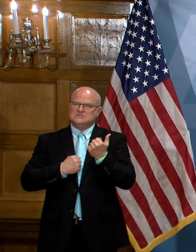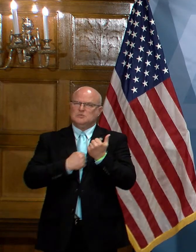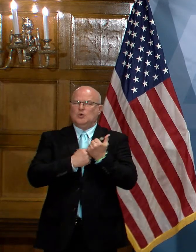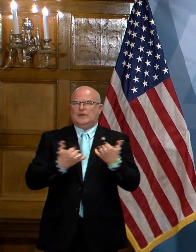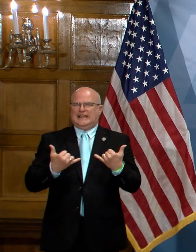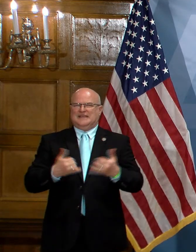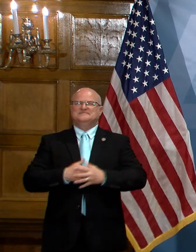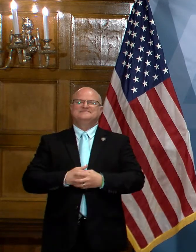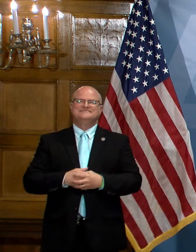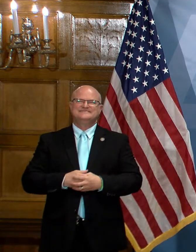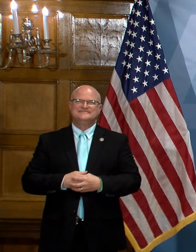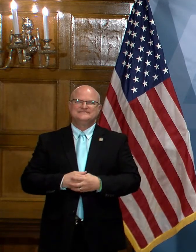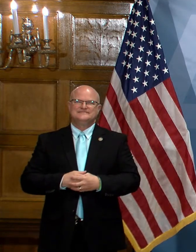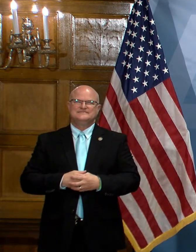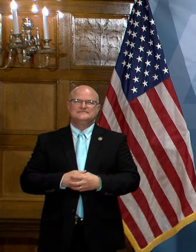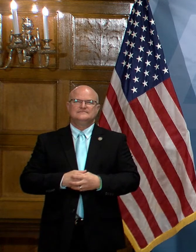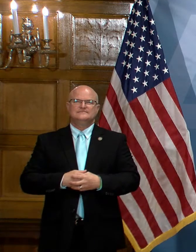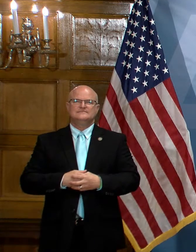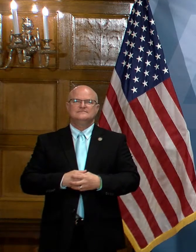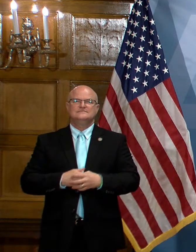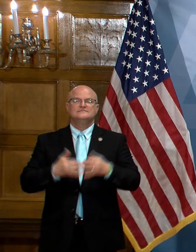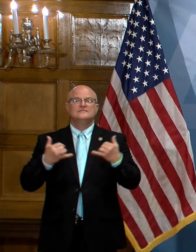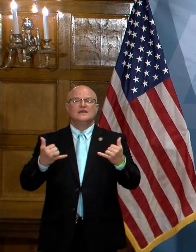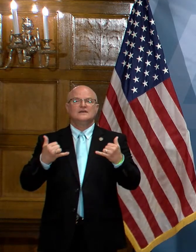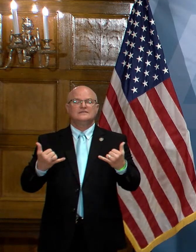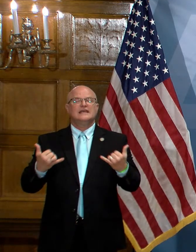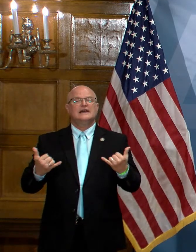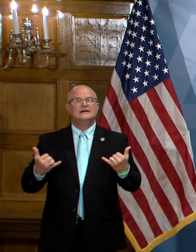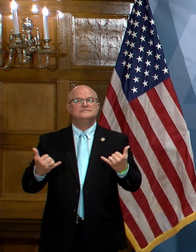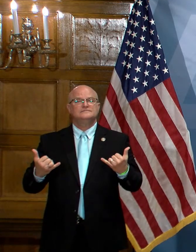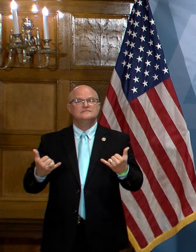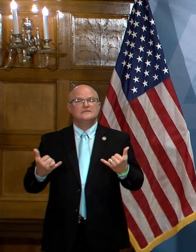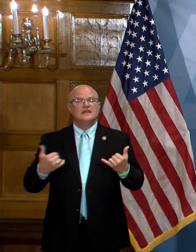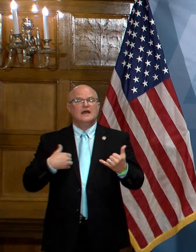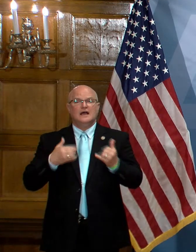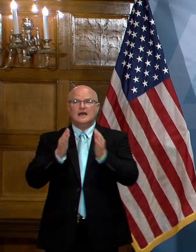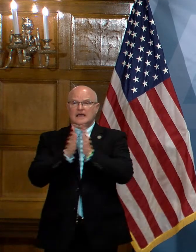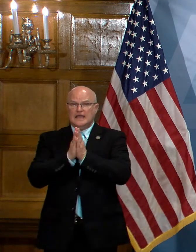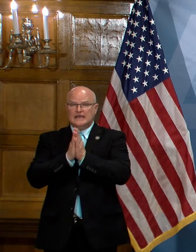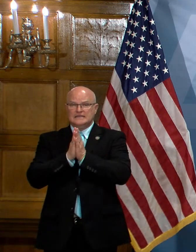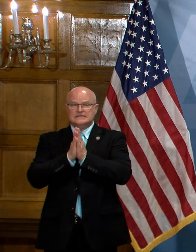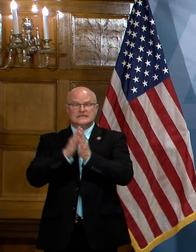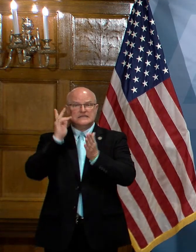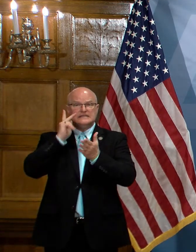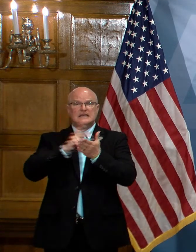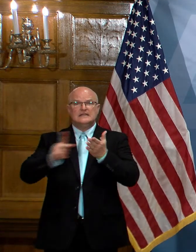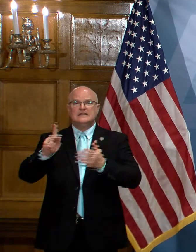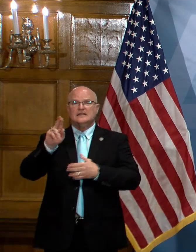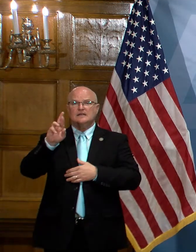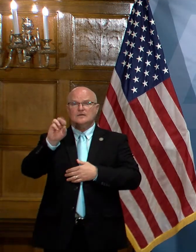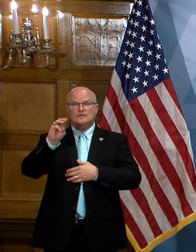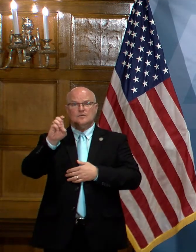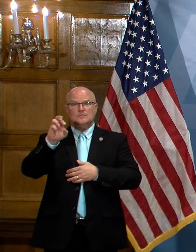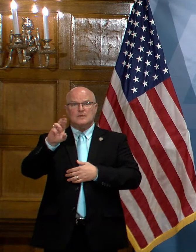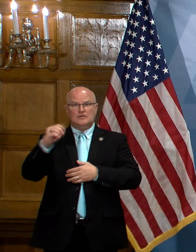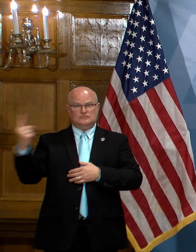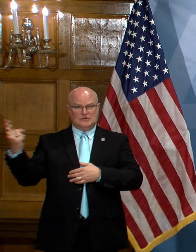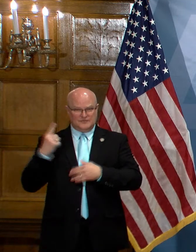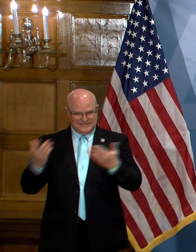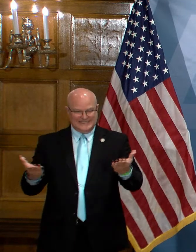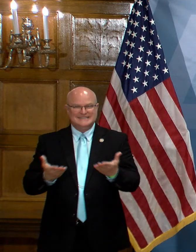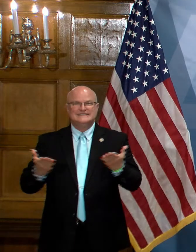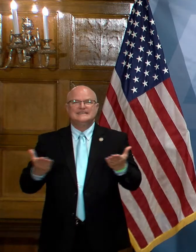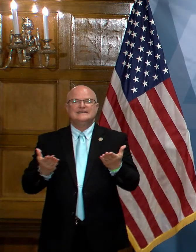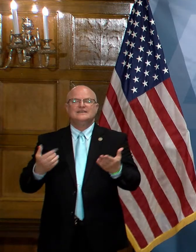bill. With that, please let me ask Secretary Romero to come forward. He's